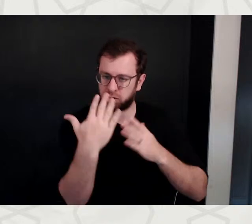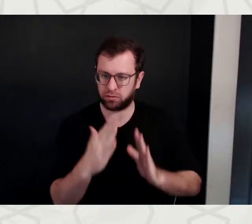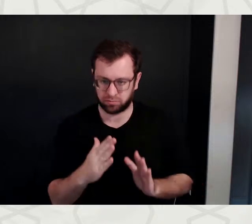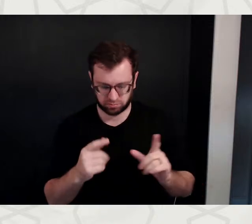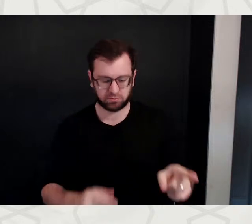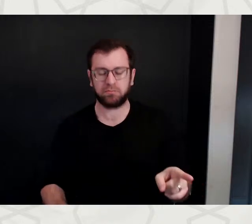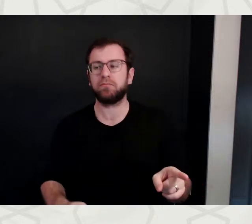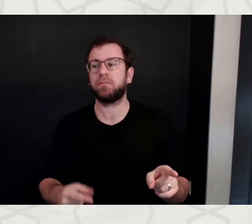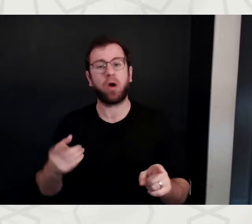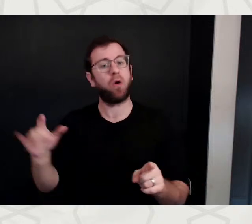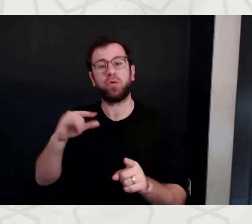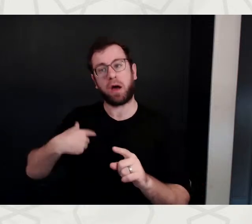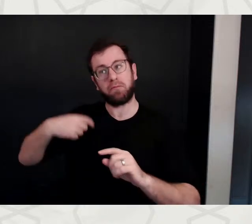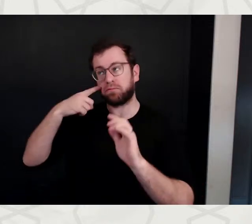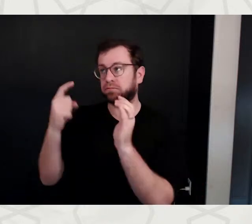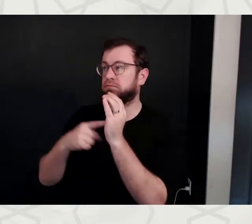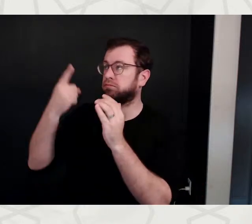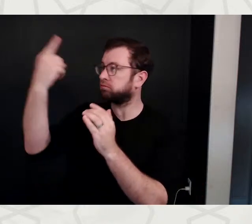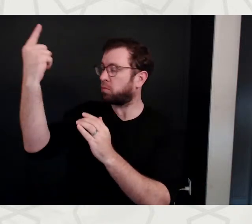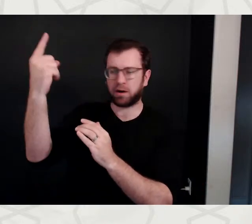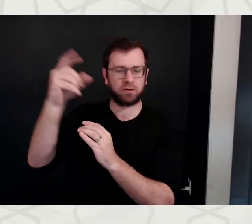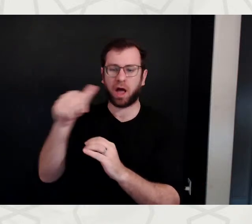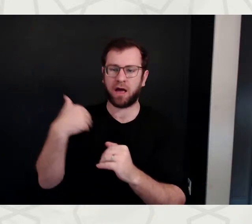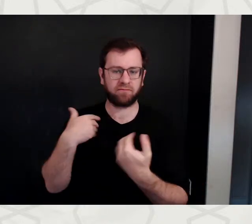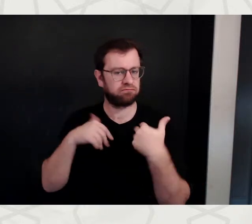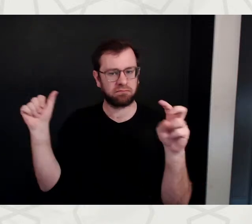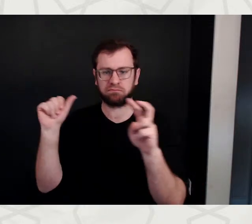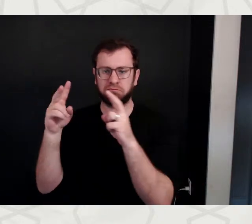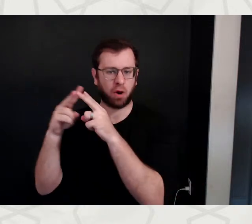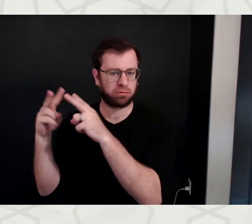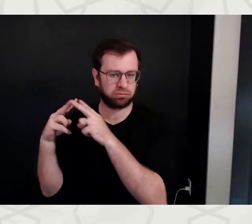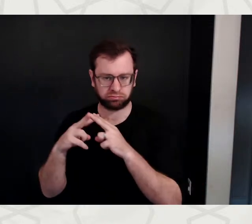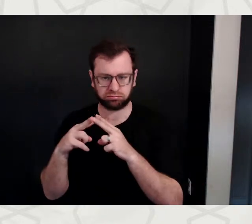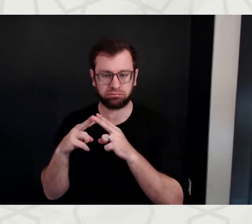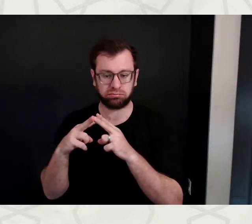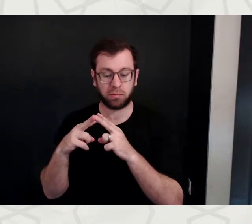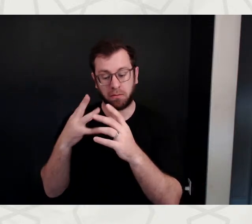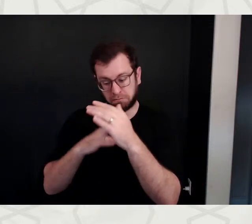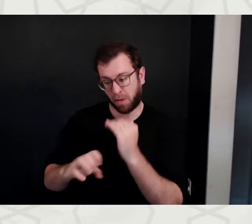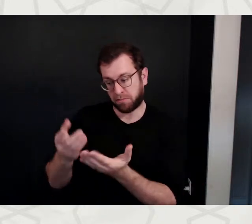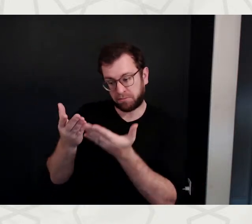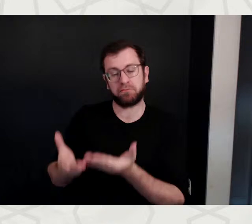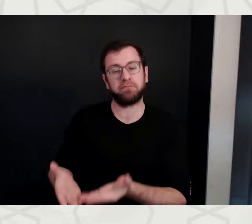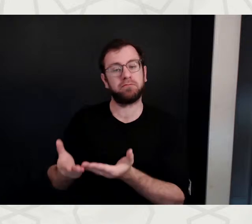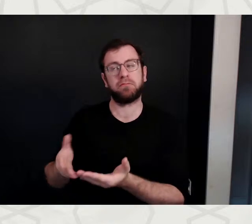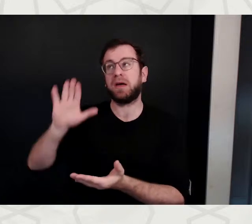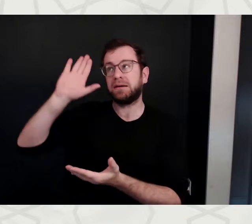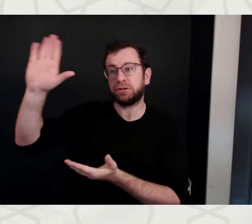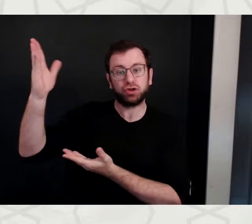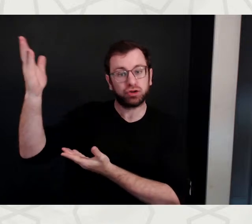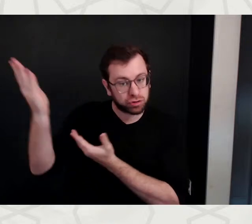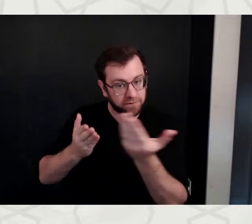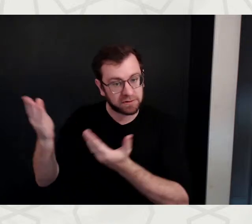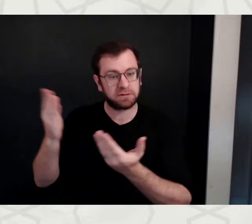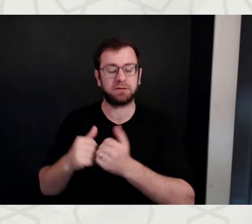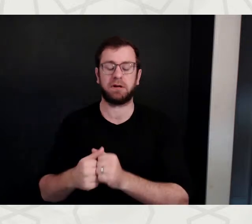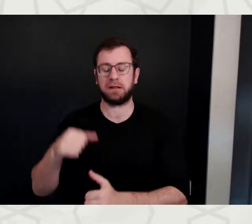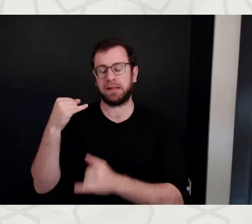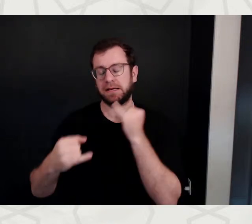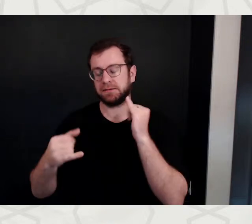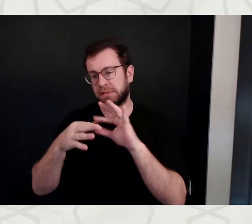no partners, and that Muhammad, the son of Abdullah, is his servant, his last messenger. May